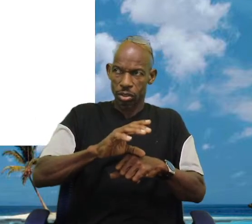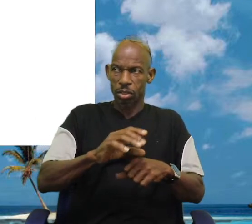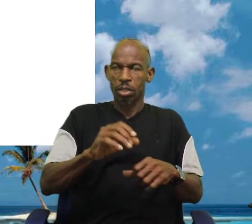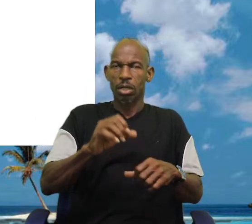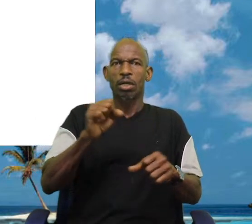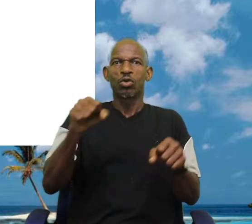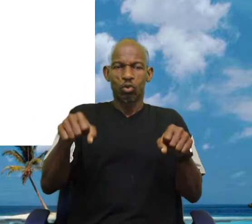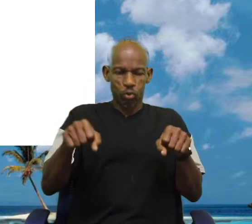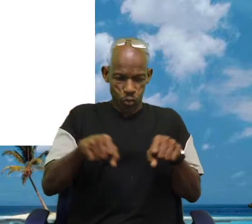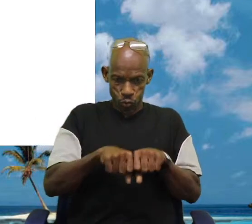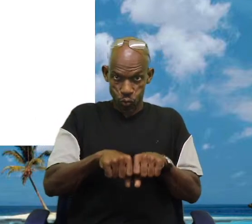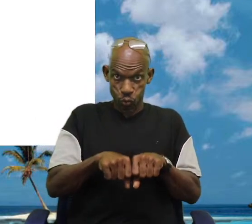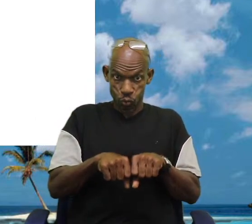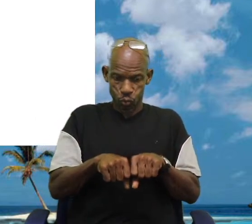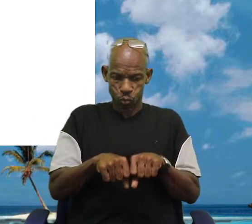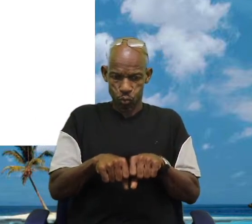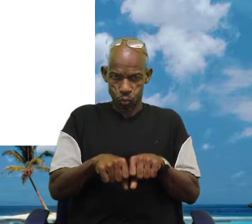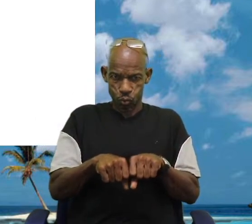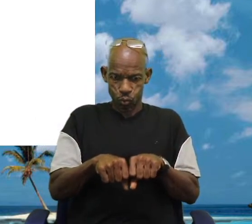shoe.